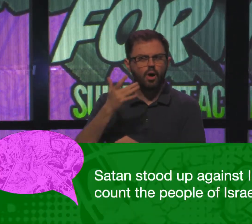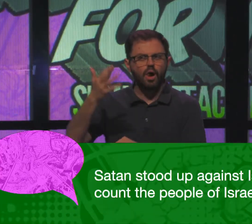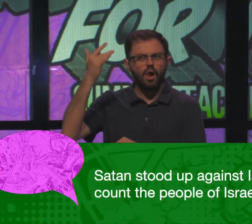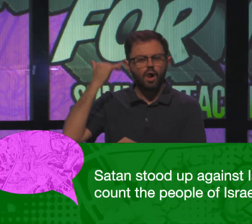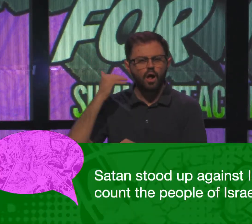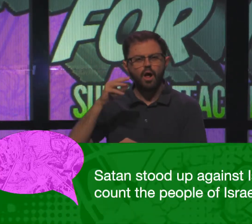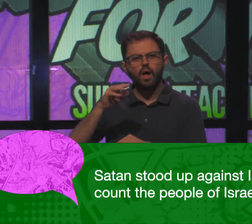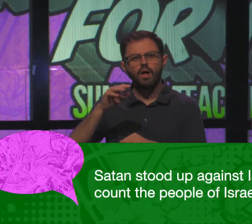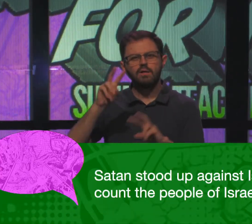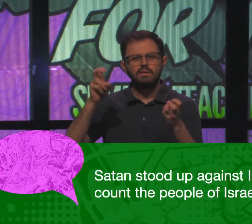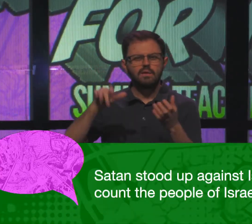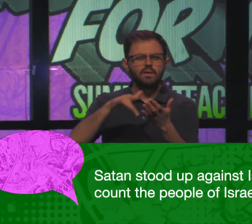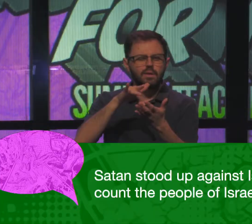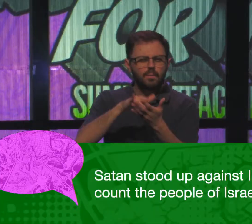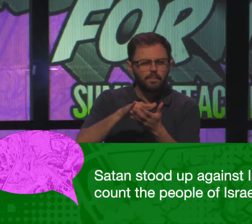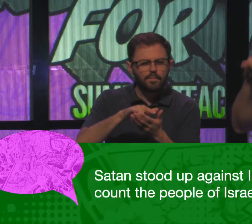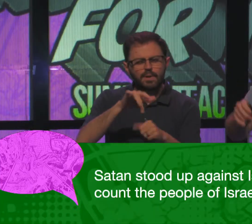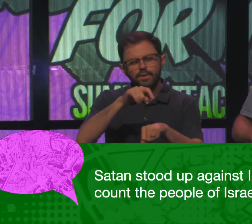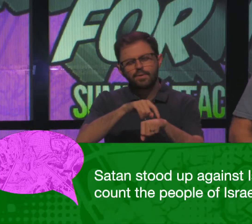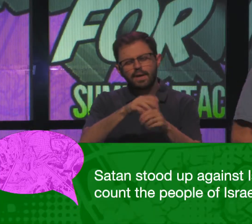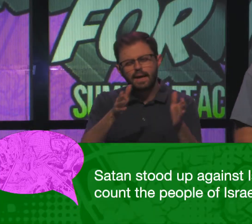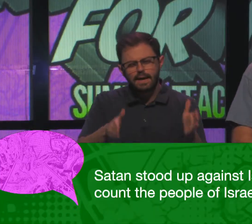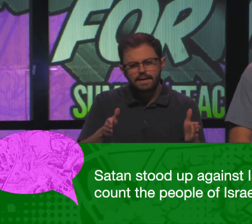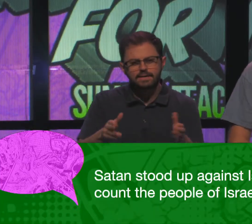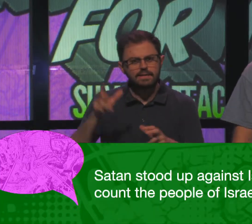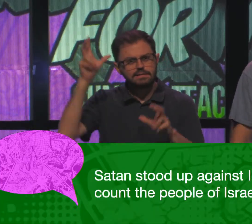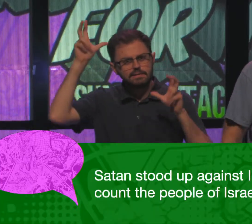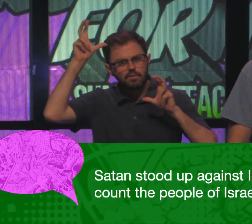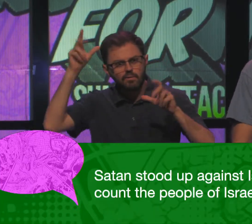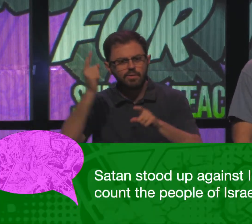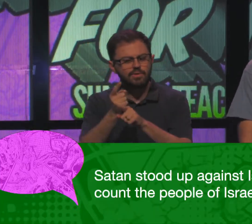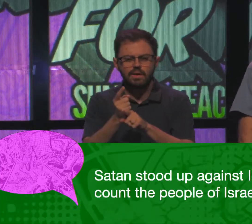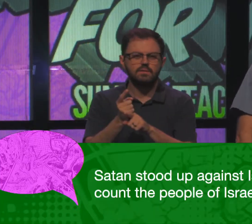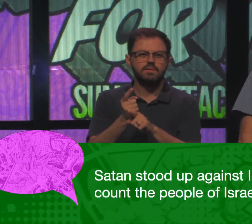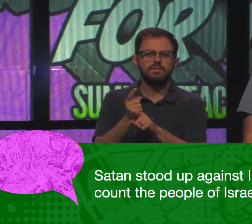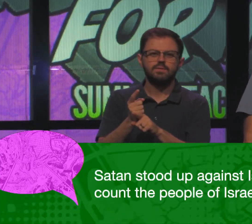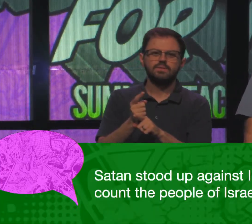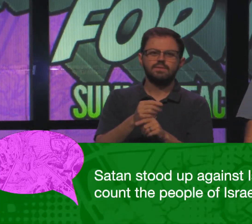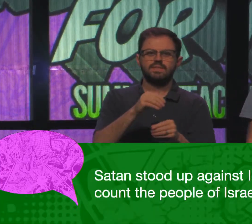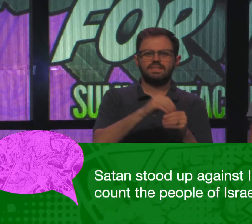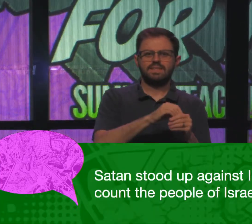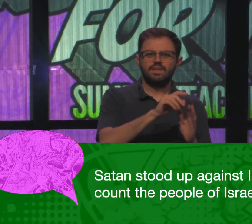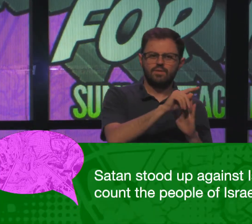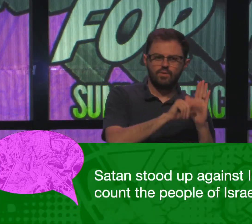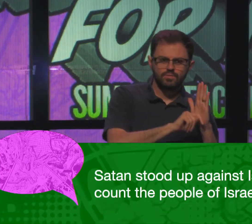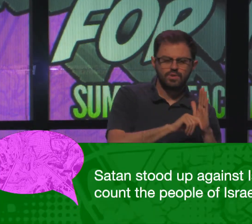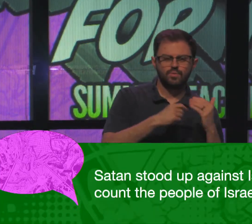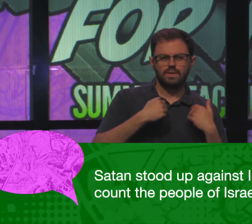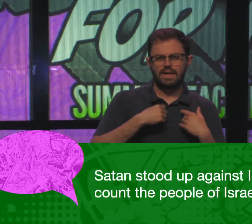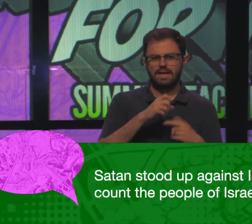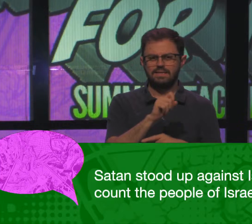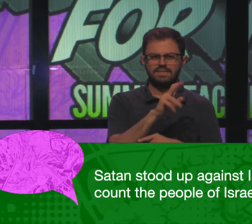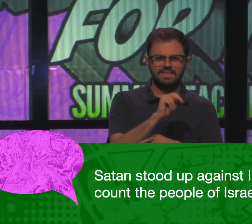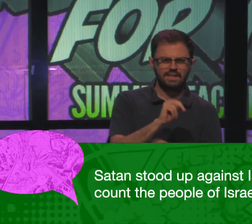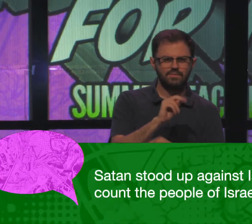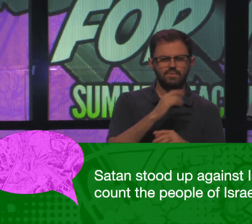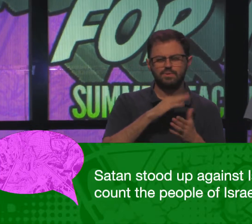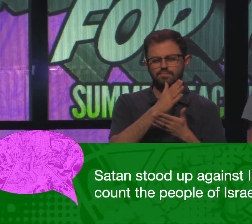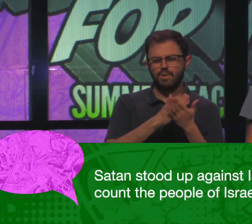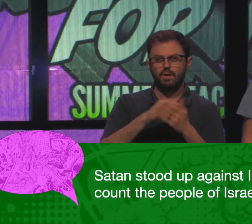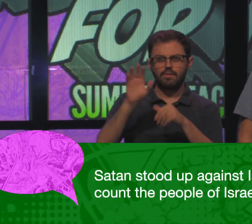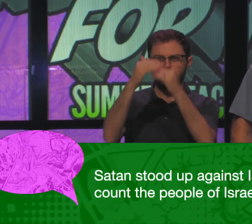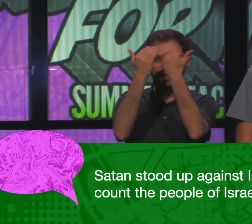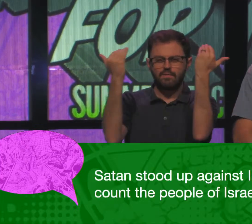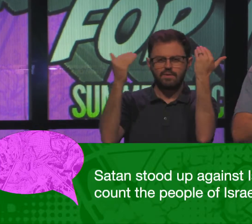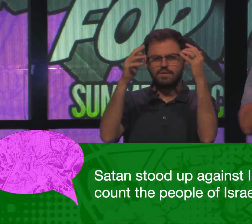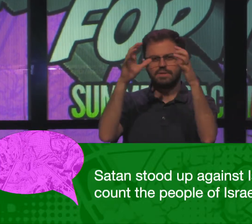Satan was an accusing angel in the divine court in the Hebrew Scriptures, okay? There's no concept of hell, punishment in the Hebrew